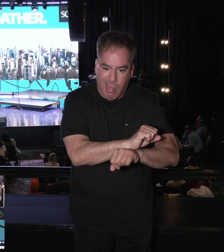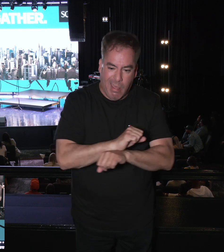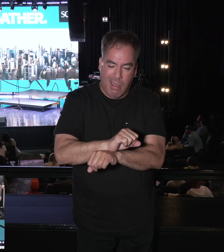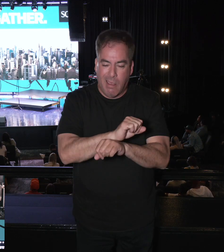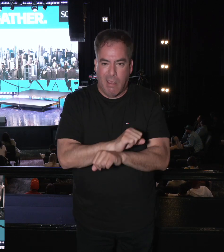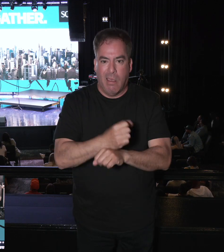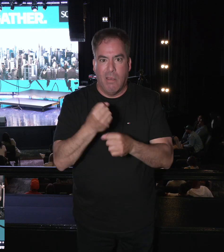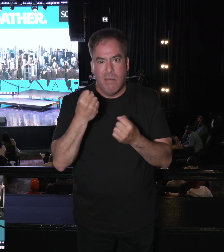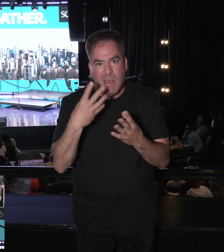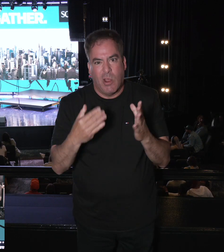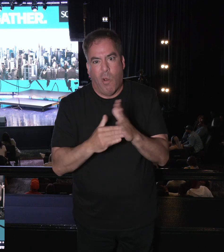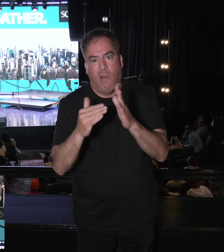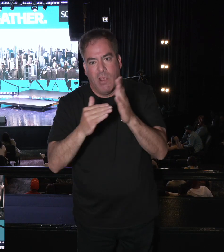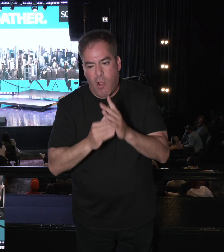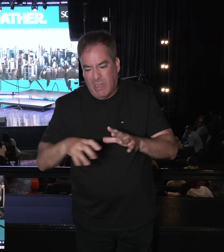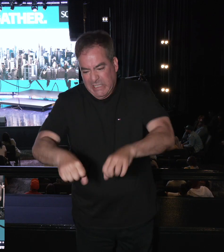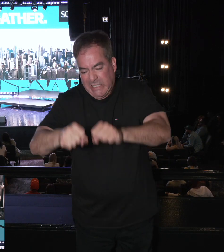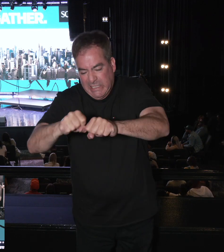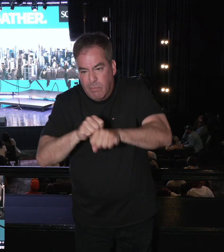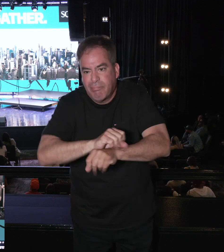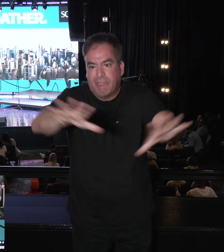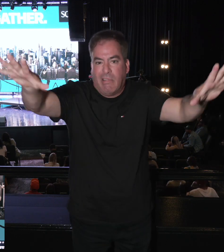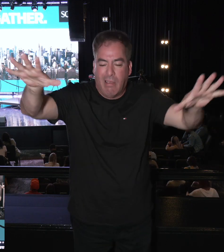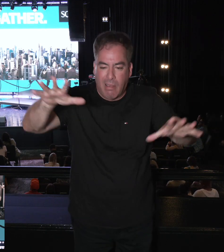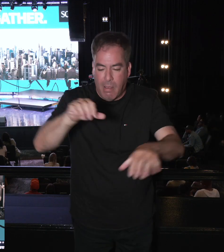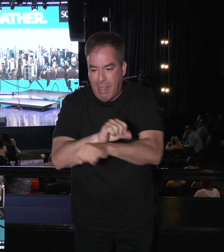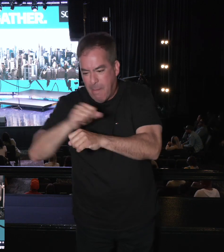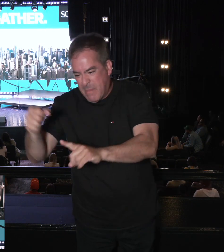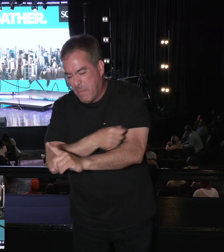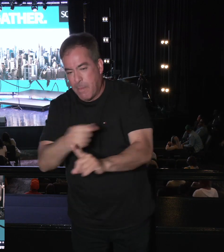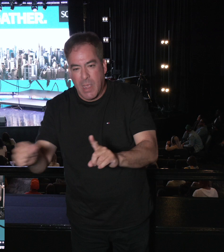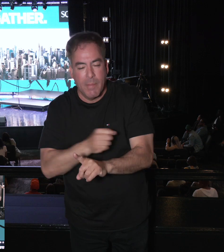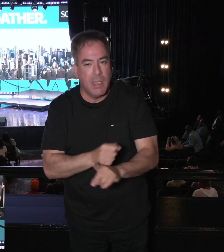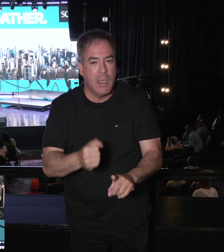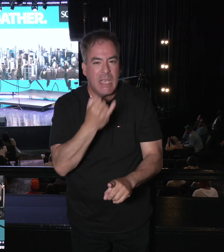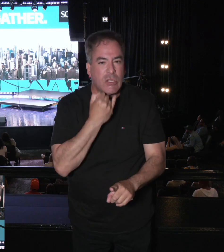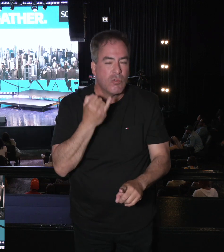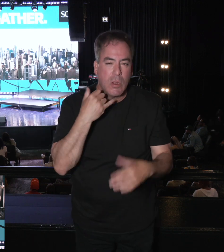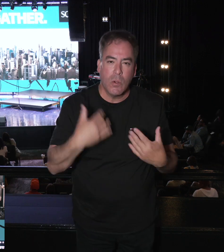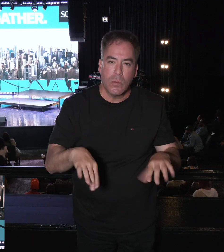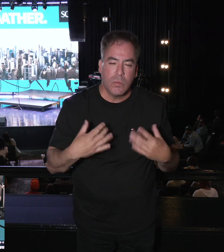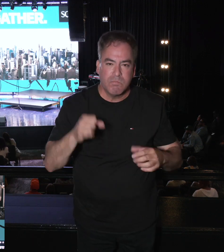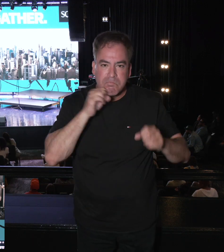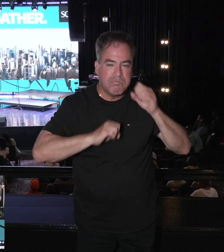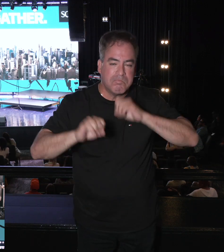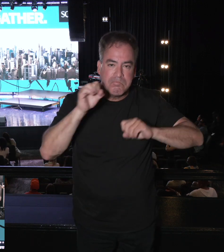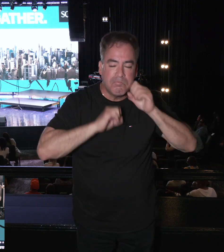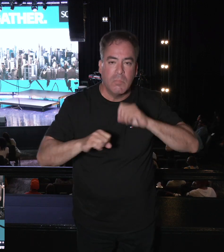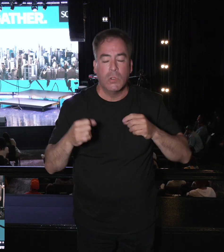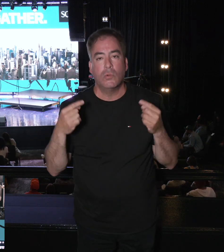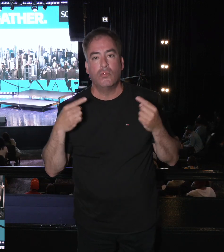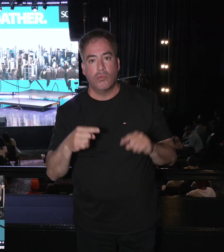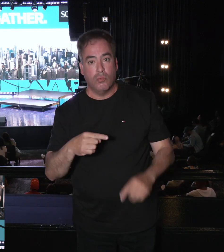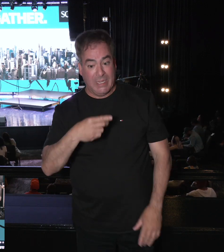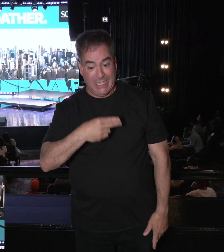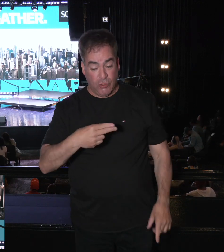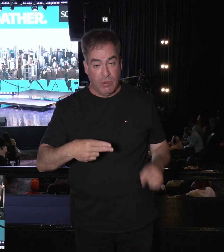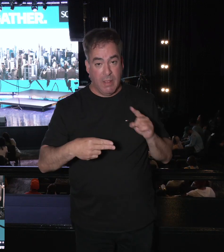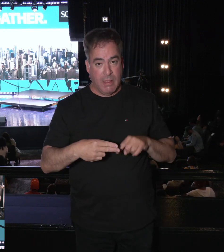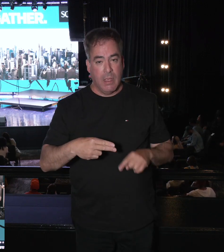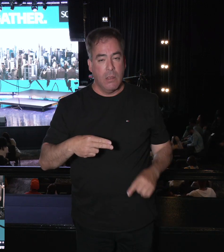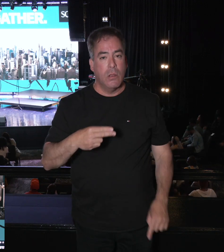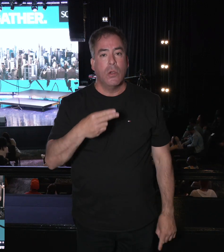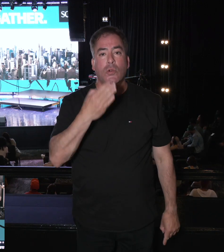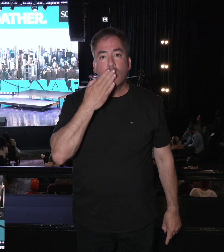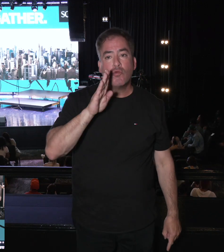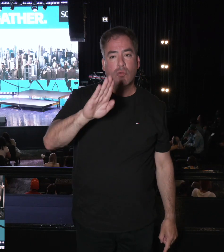taken into captivity and beaten and scattered and beaten. And I mean, they've just been scattered over and over again. In fact, during its history, Jerusalem